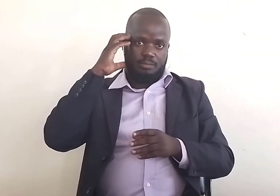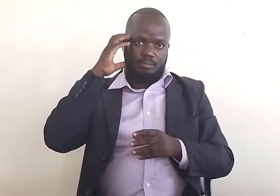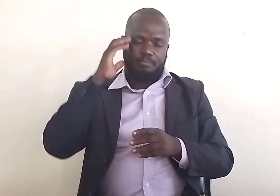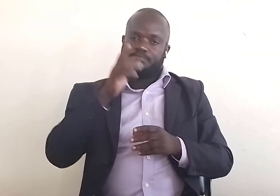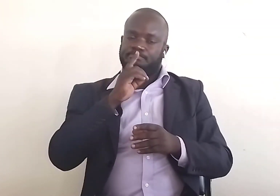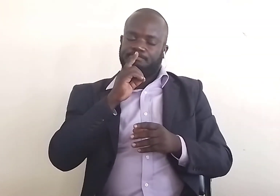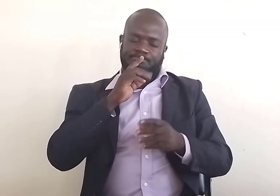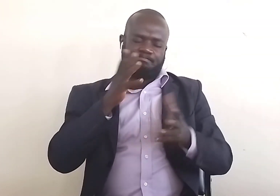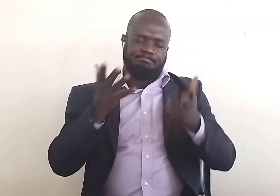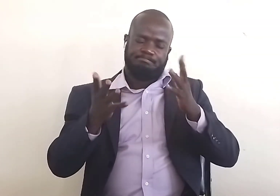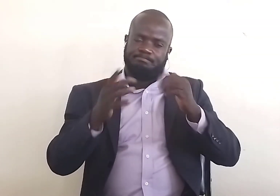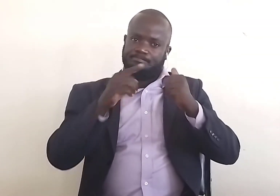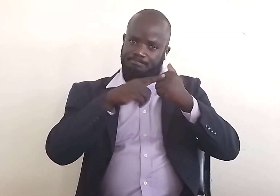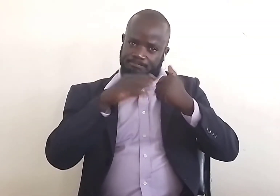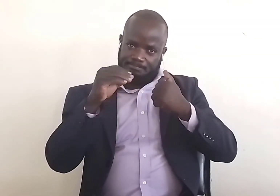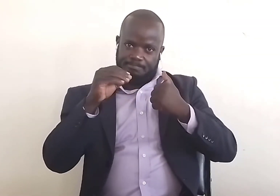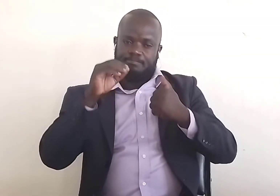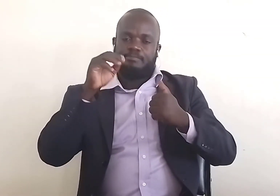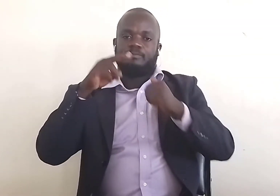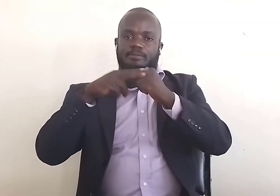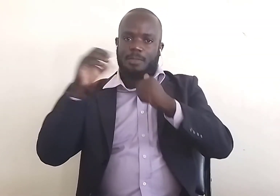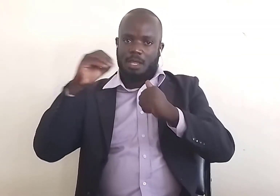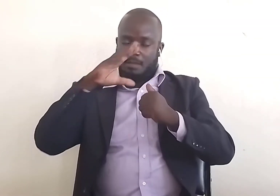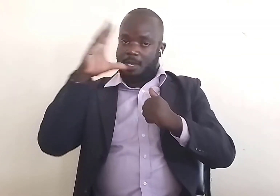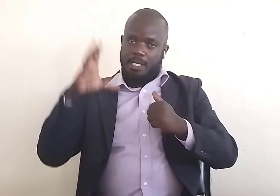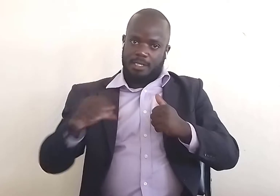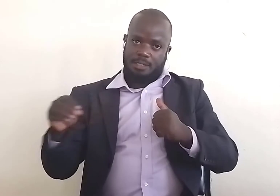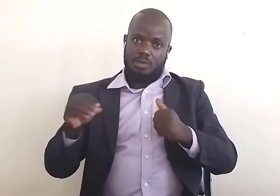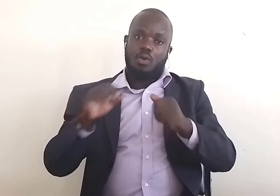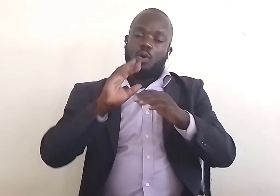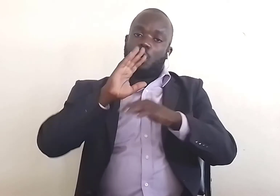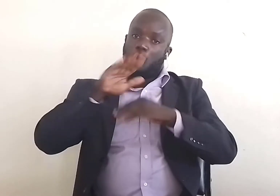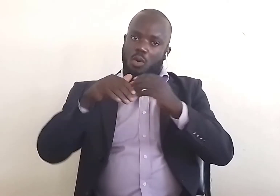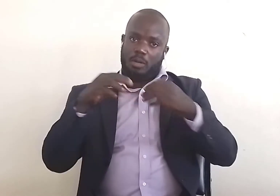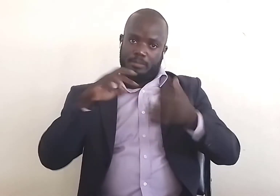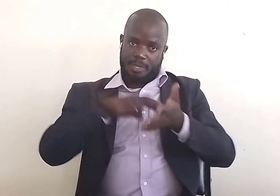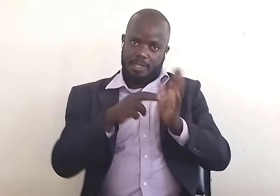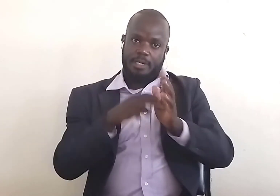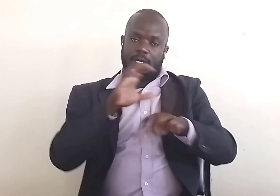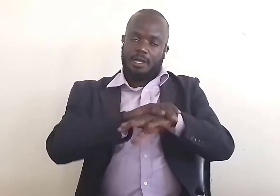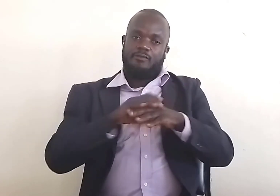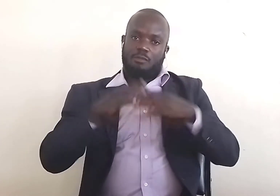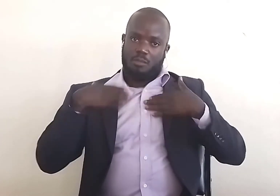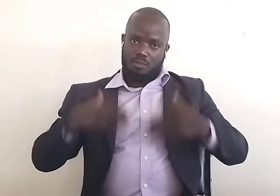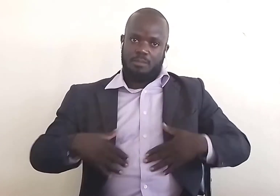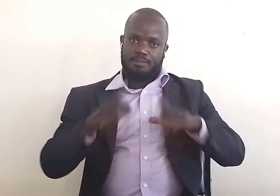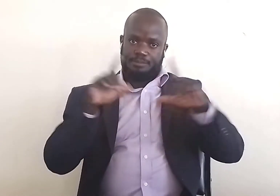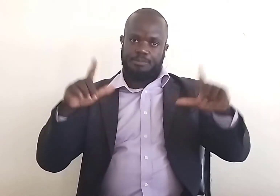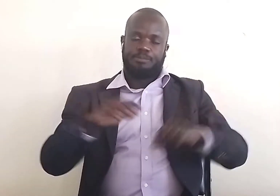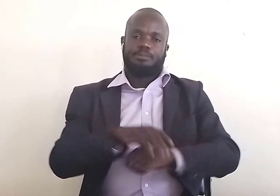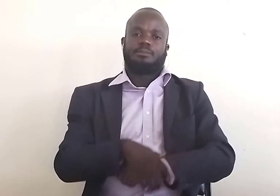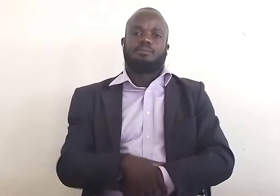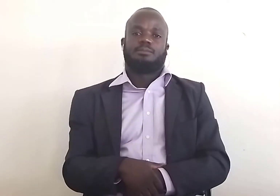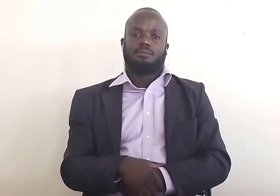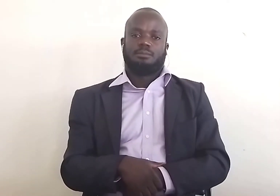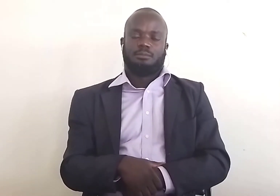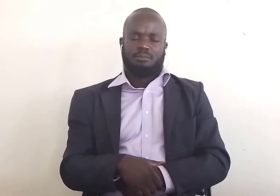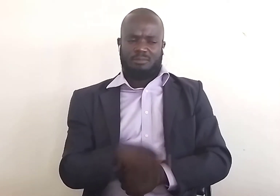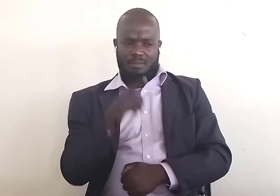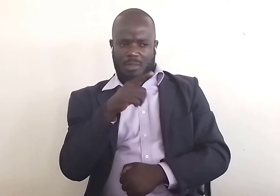between 60 and 70% of all meaning is derived from our body language. What is body language? It's